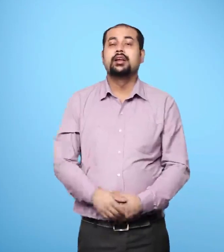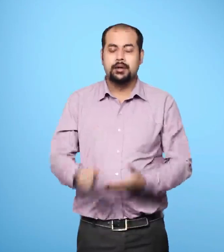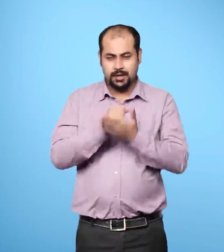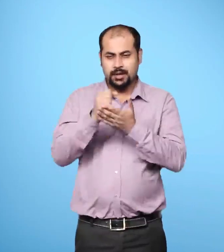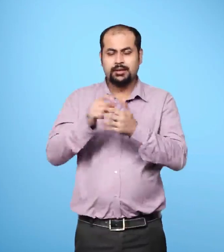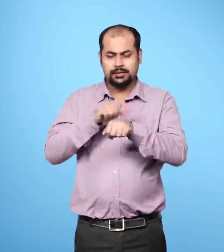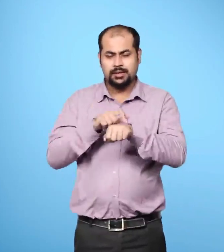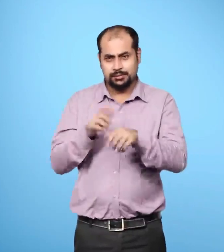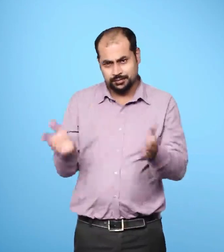Practice time.